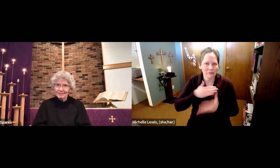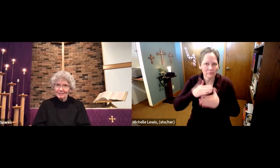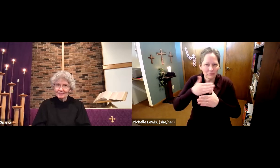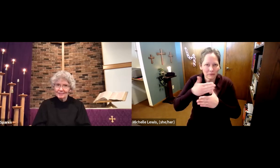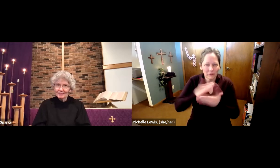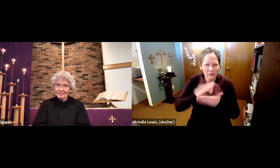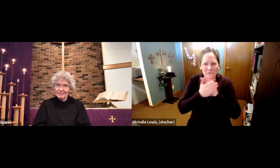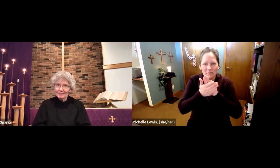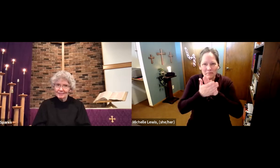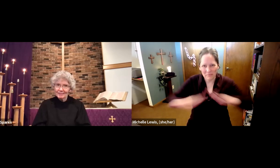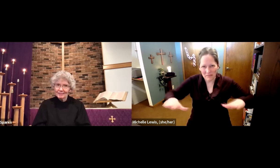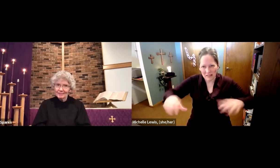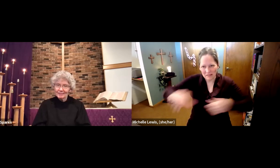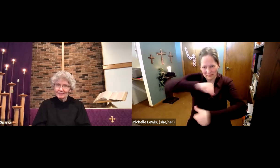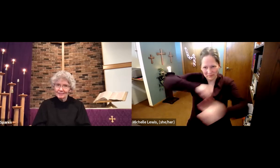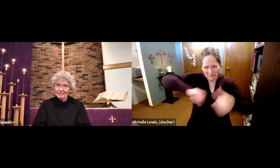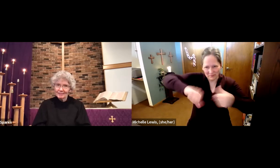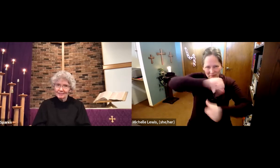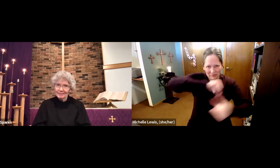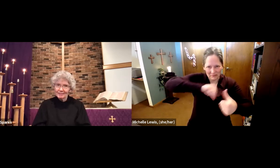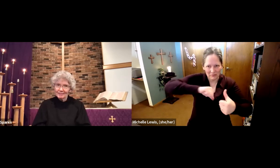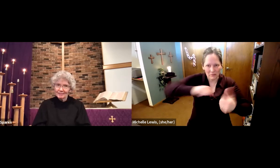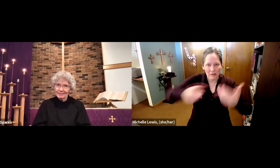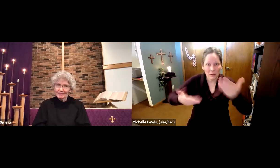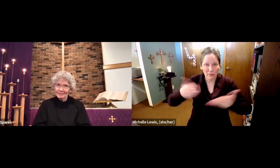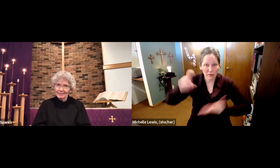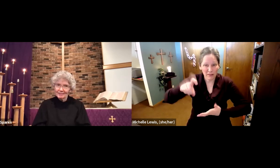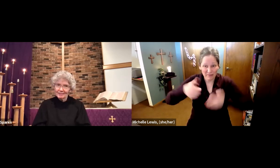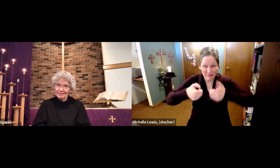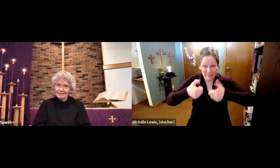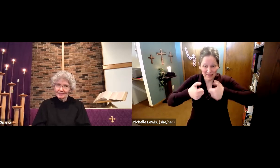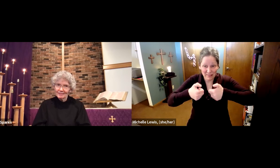And please share a sign of God's peace with one another.